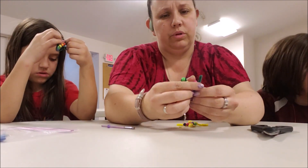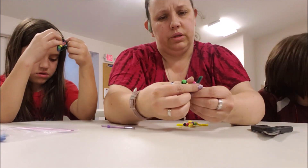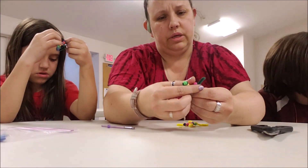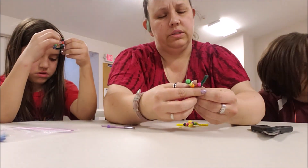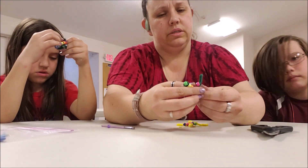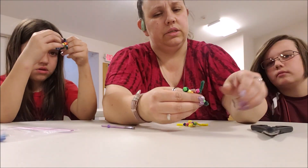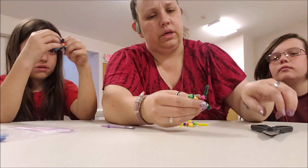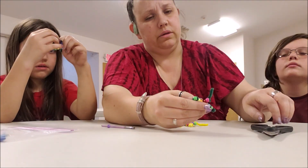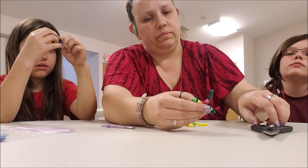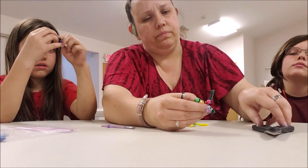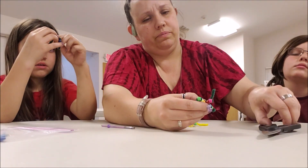it nice and tight,